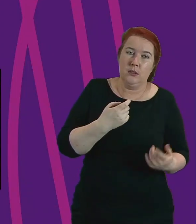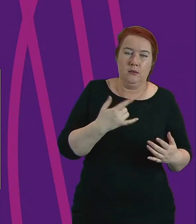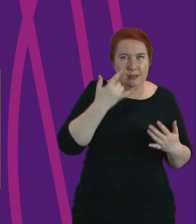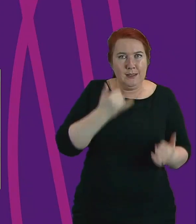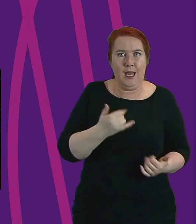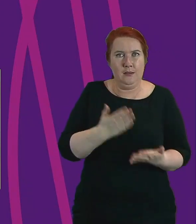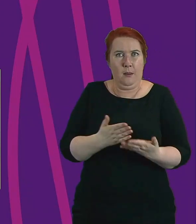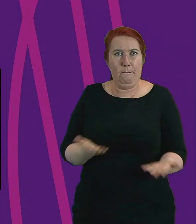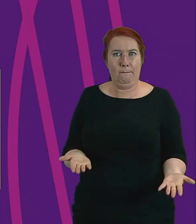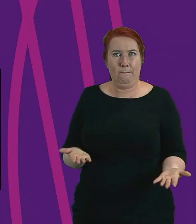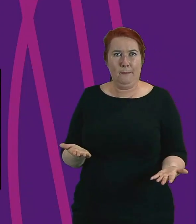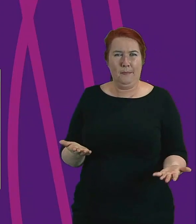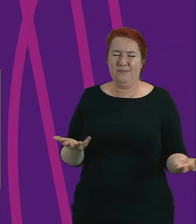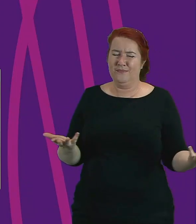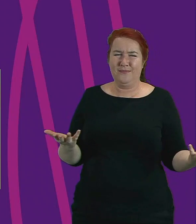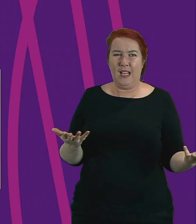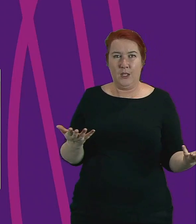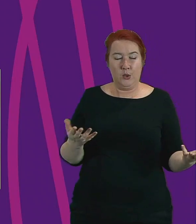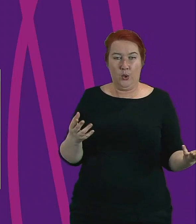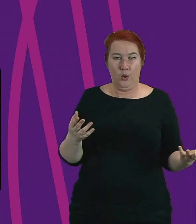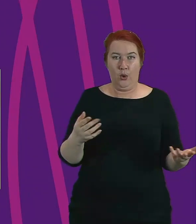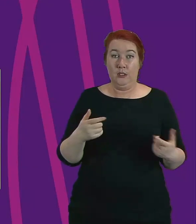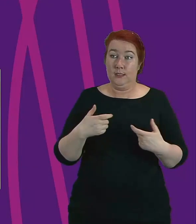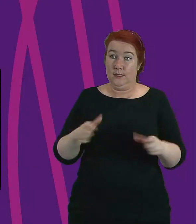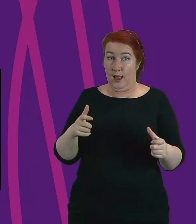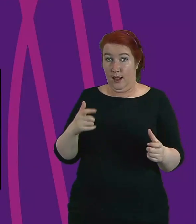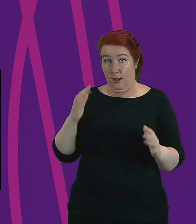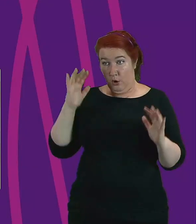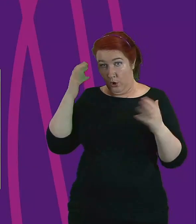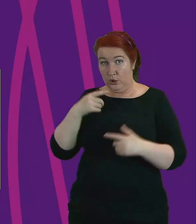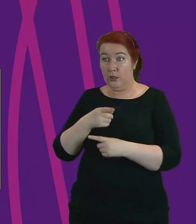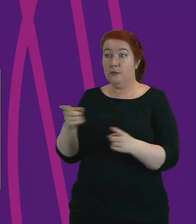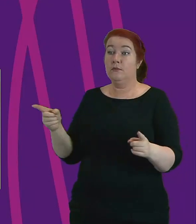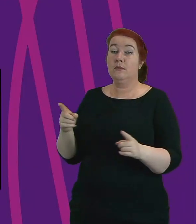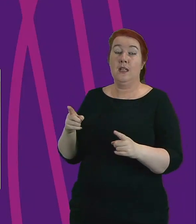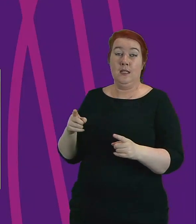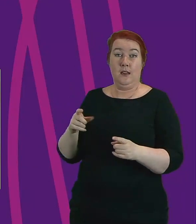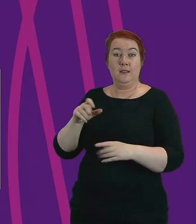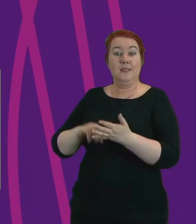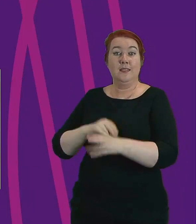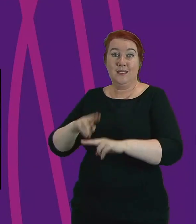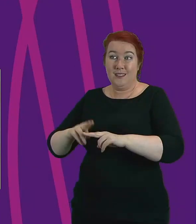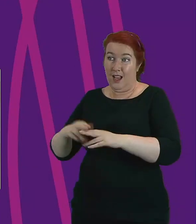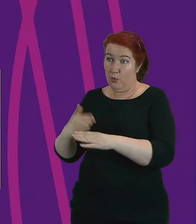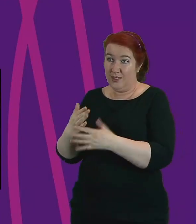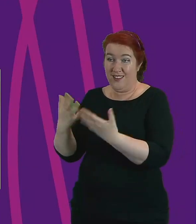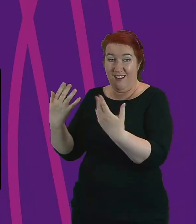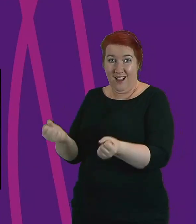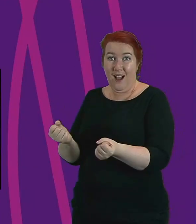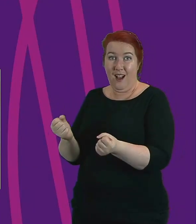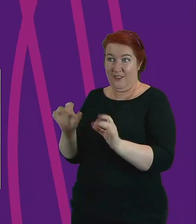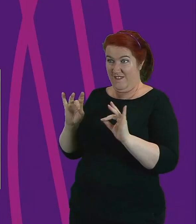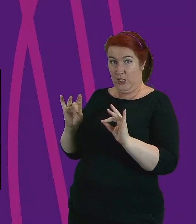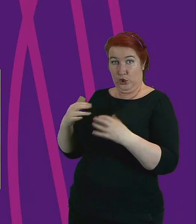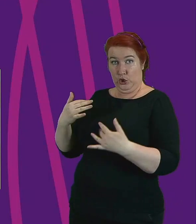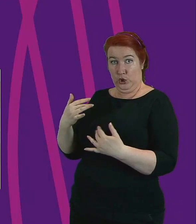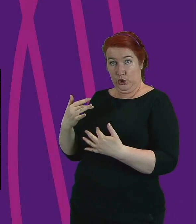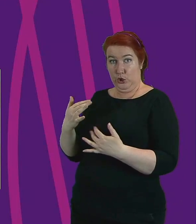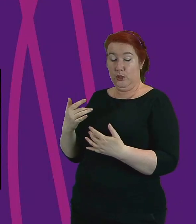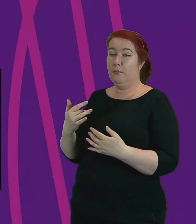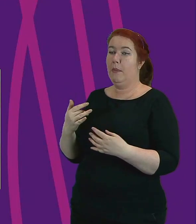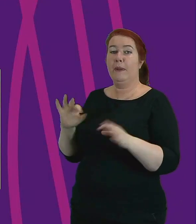there remain significant concerns that infected healthcare workers who are pre-symptomatic, asymptomatic or suffering from mild symptoms may